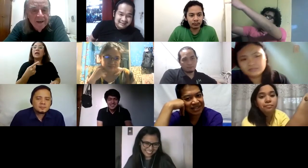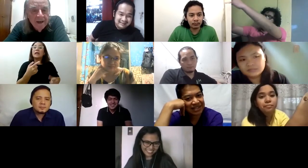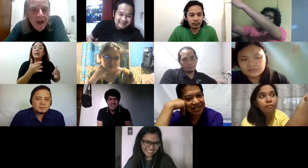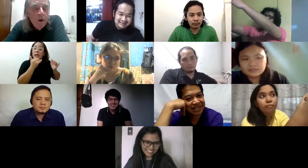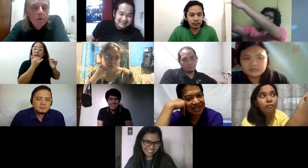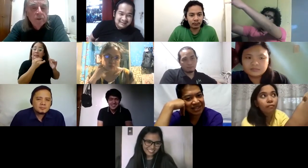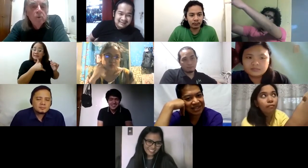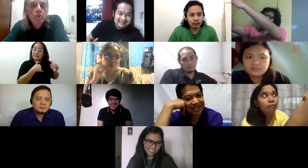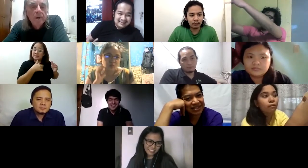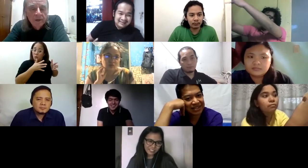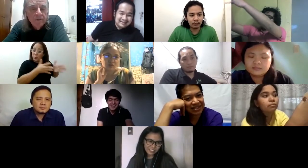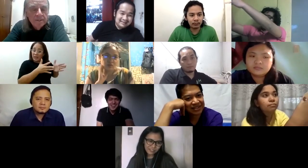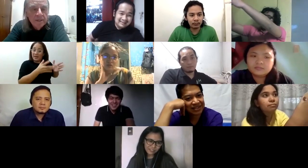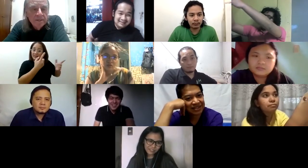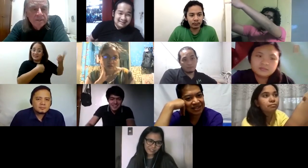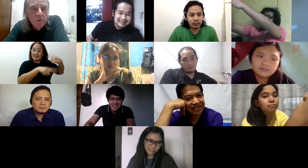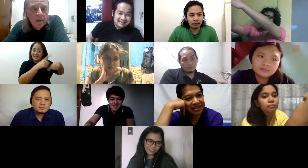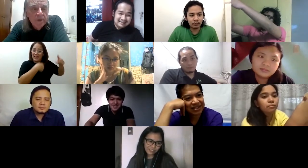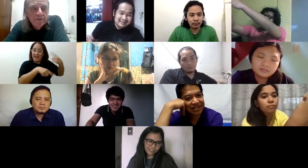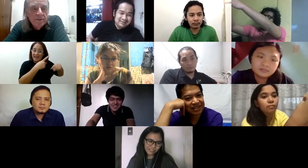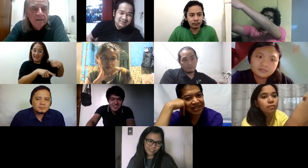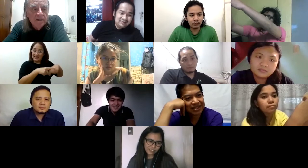How are you going to criticize the way we sign?